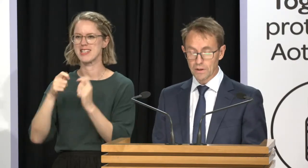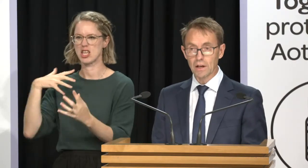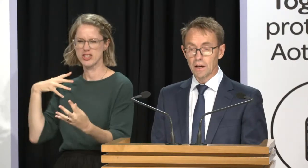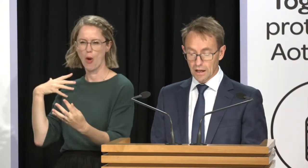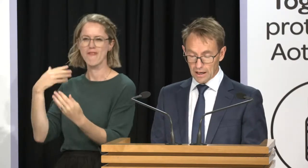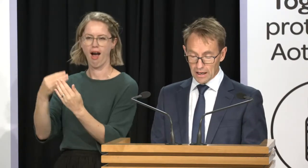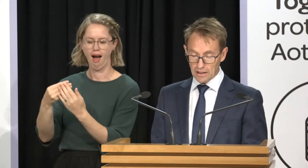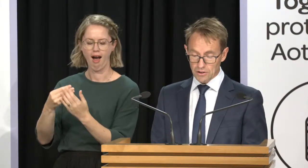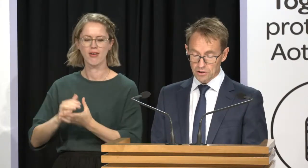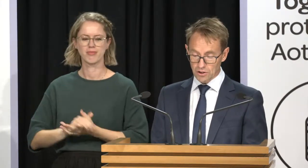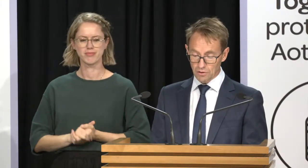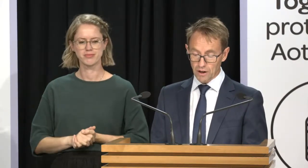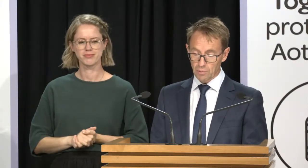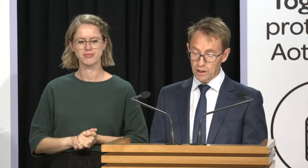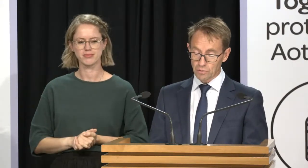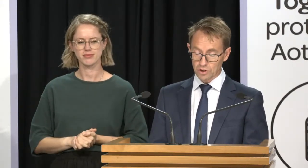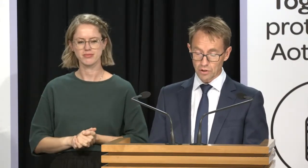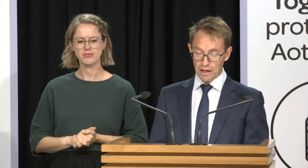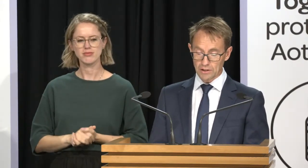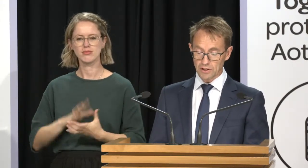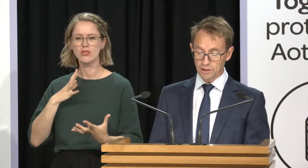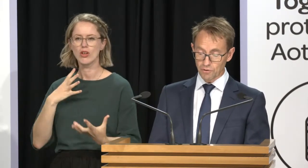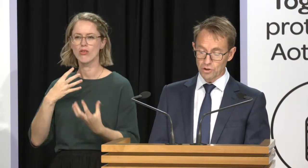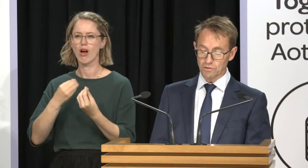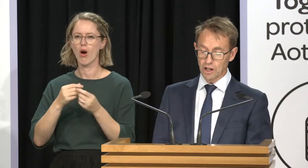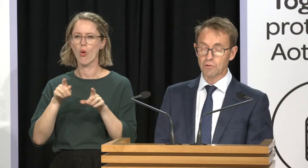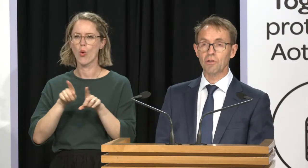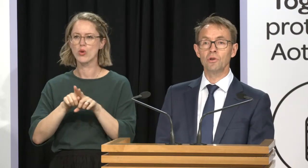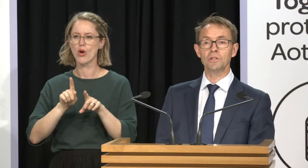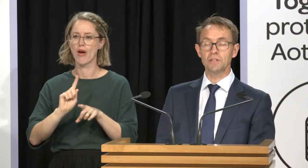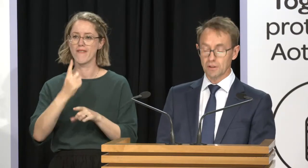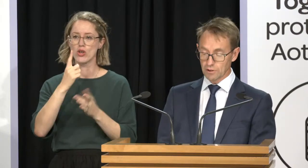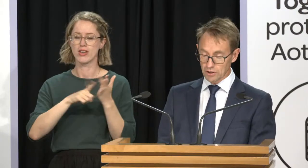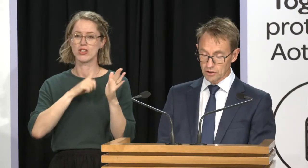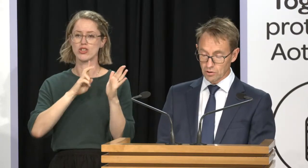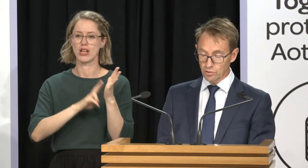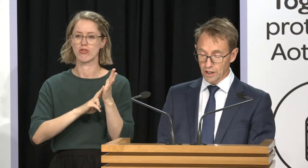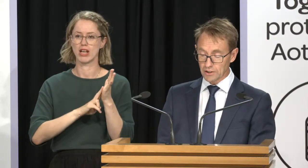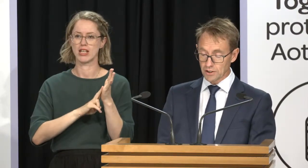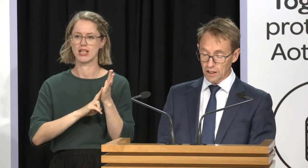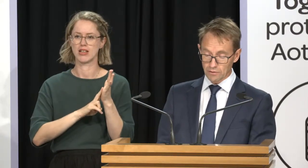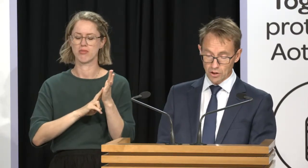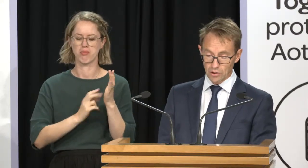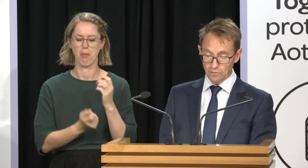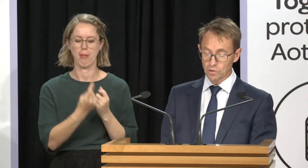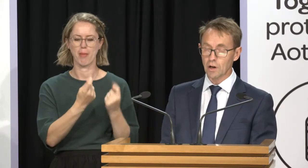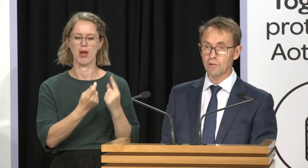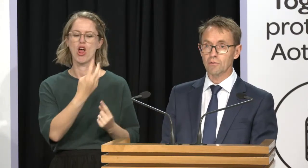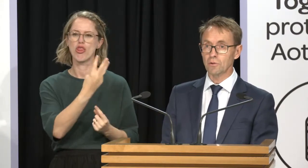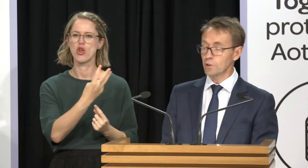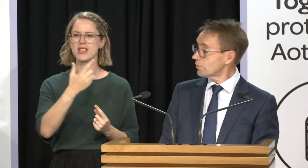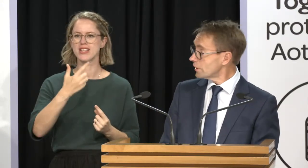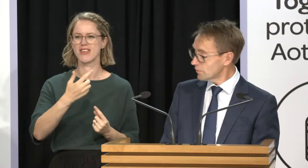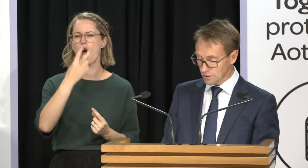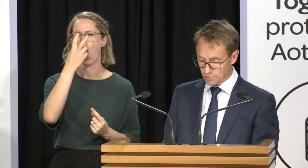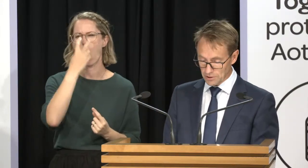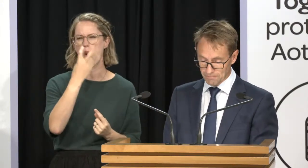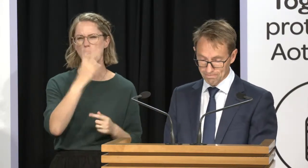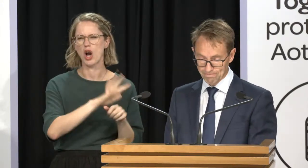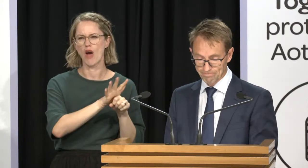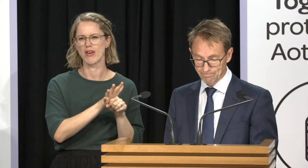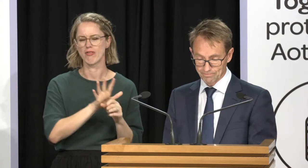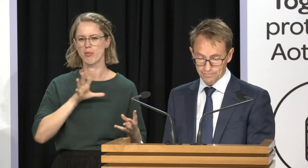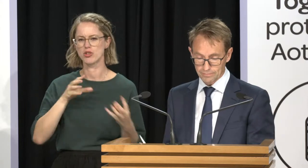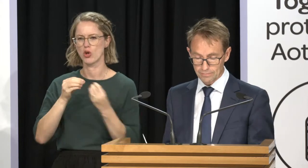1,795,324. And so far we have also had, since the 1st of January, 37 historical cases out of a total of 243. Thanks,